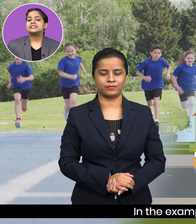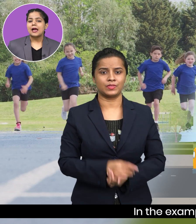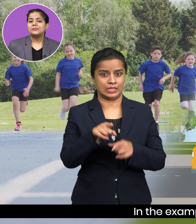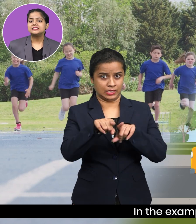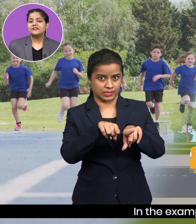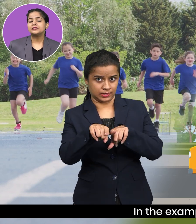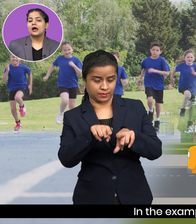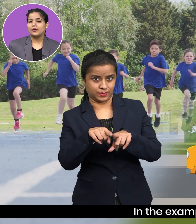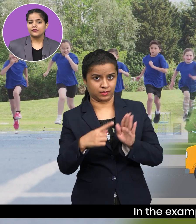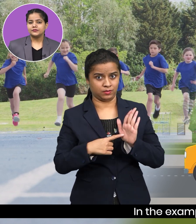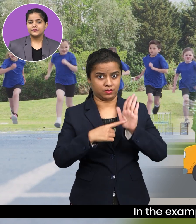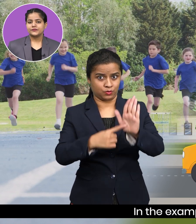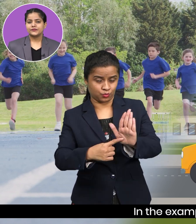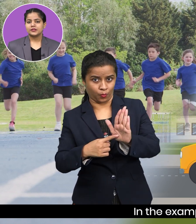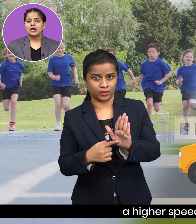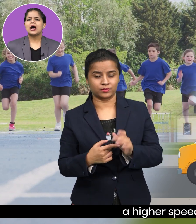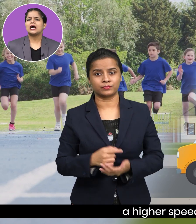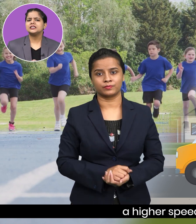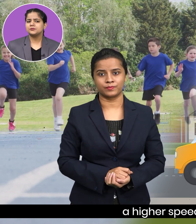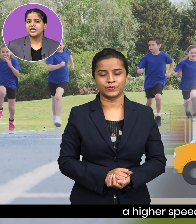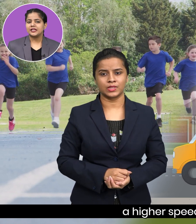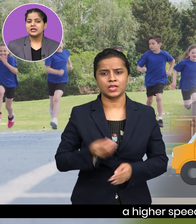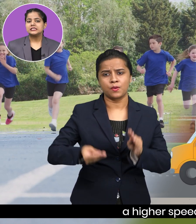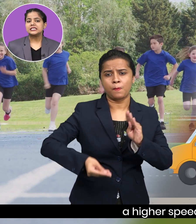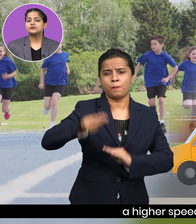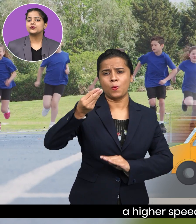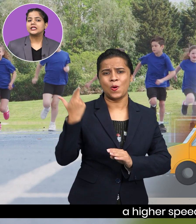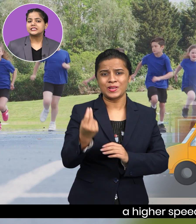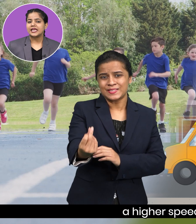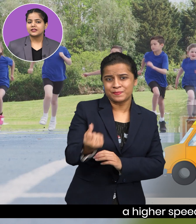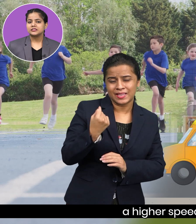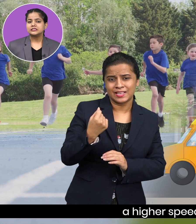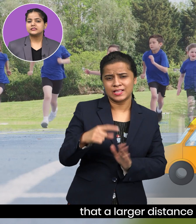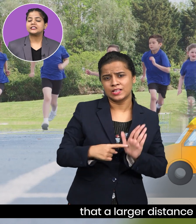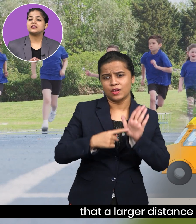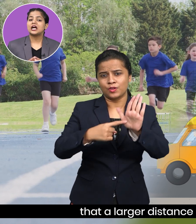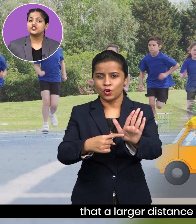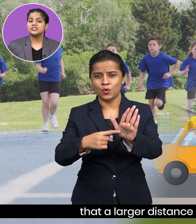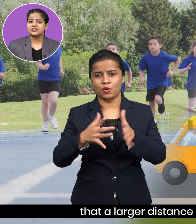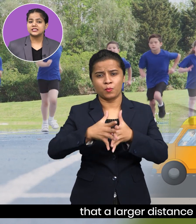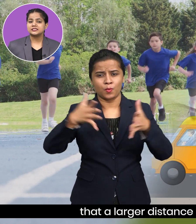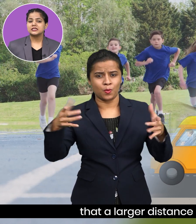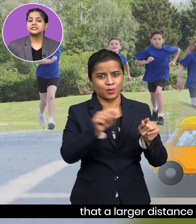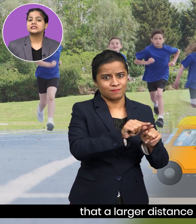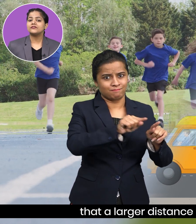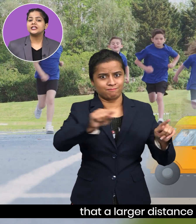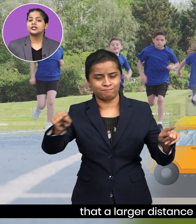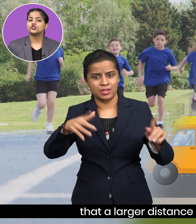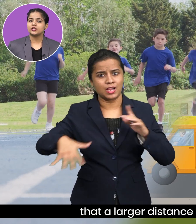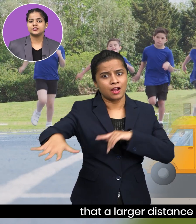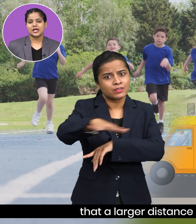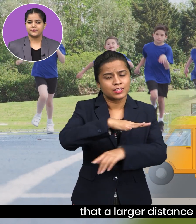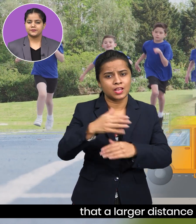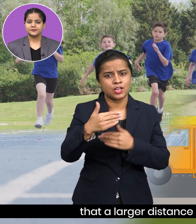In the examples given above, a higher speed seems to indicate that a larger distance is covered